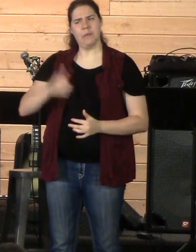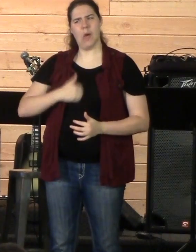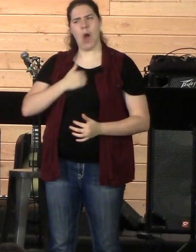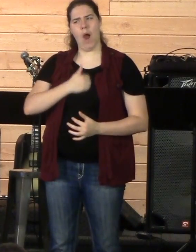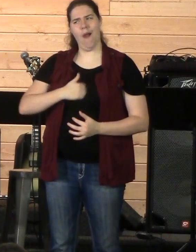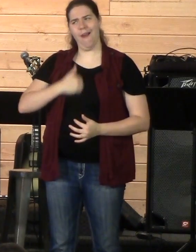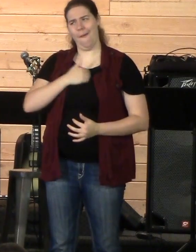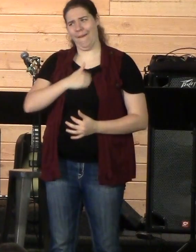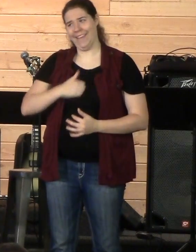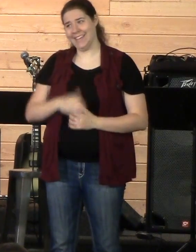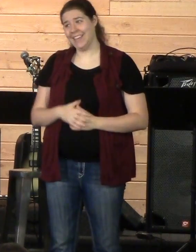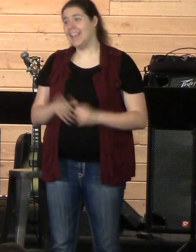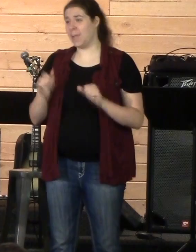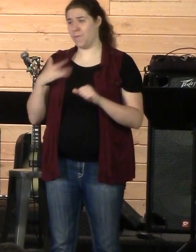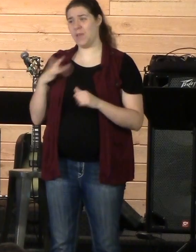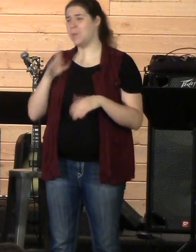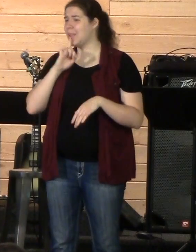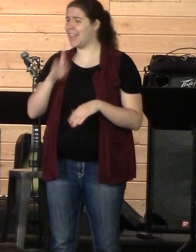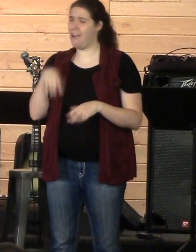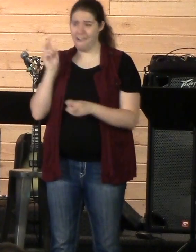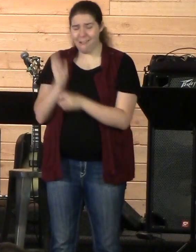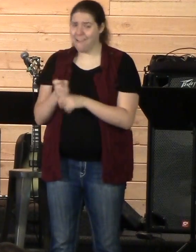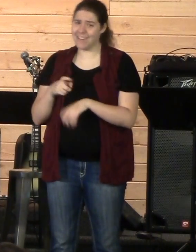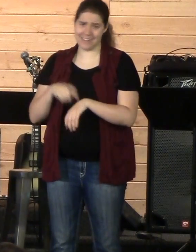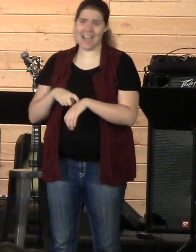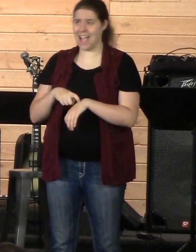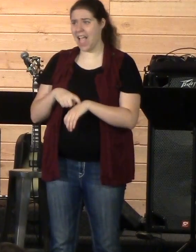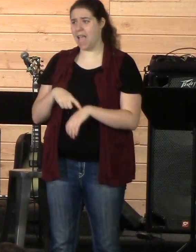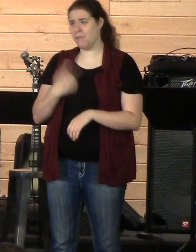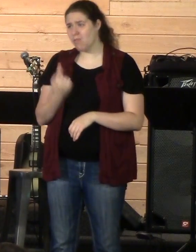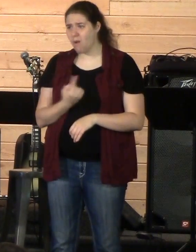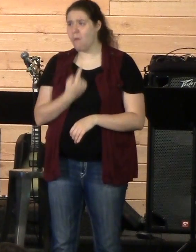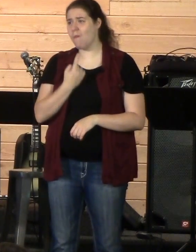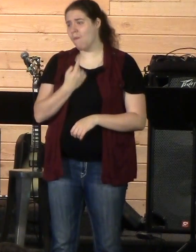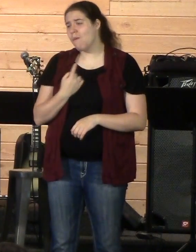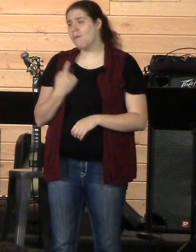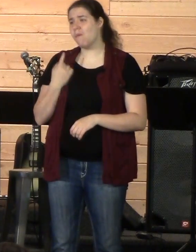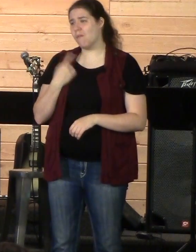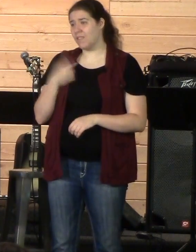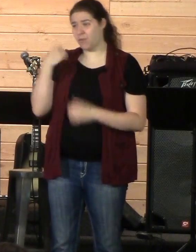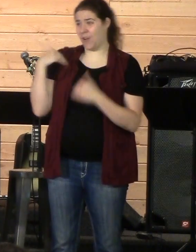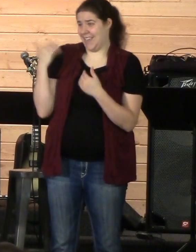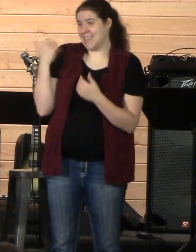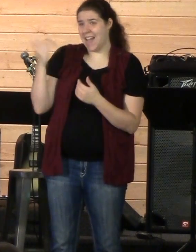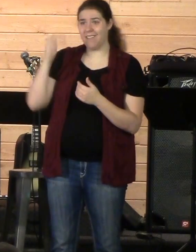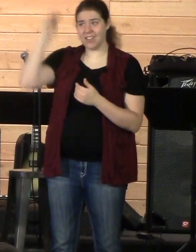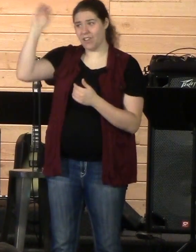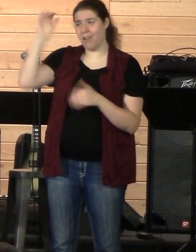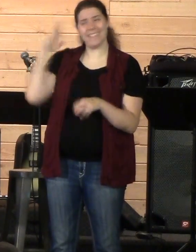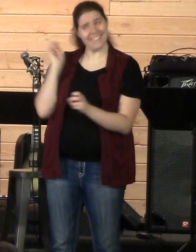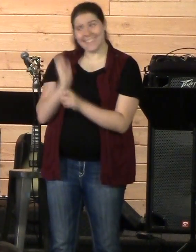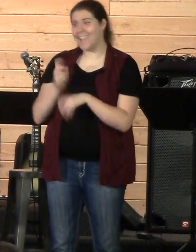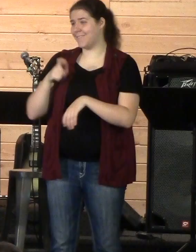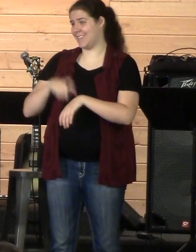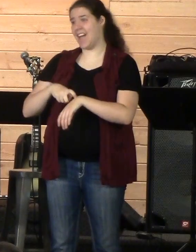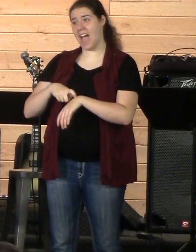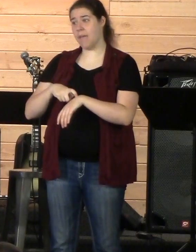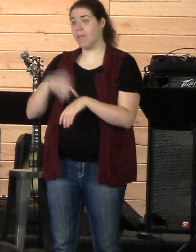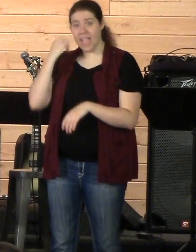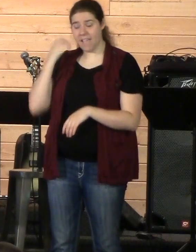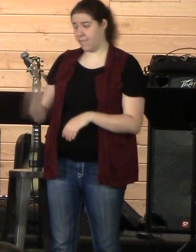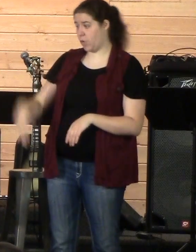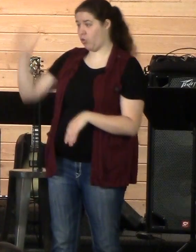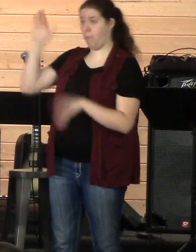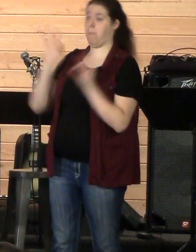It can be very lonely, a very tough time. It's a tough time in a young adult's life. If they were raised in a great home or